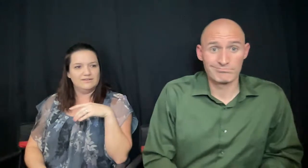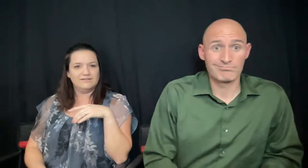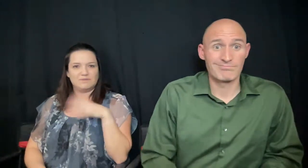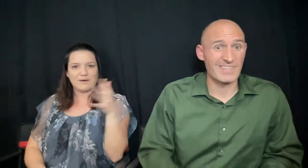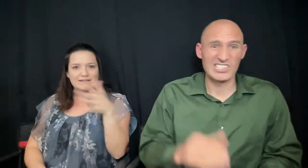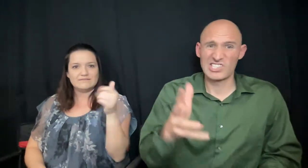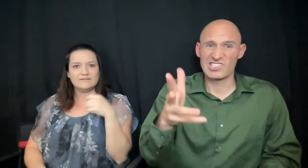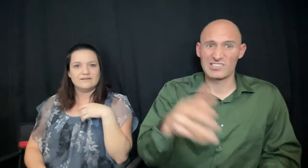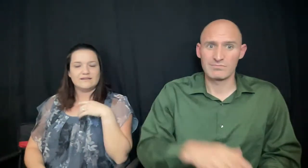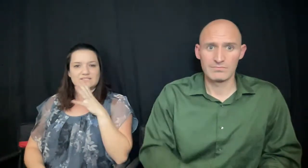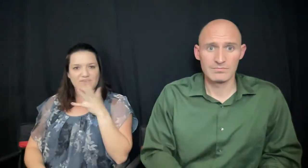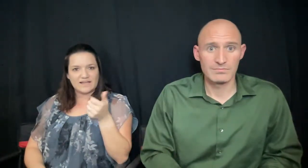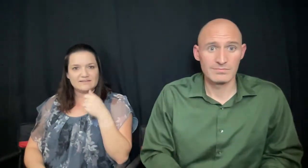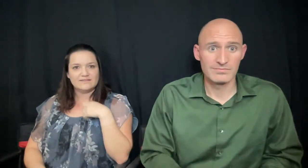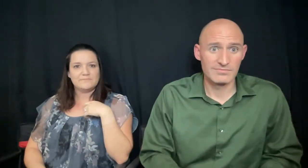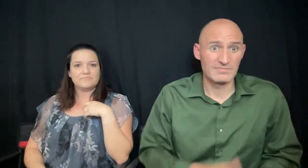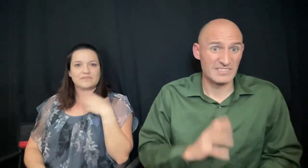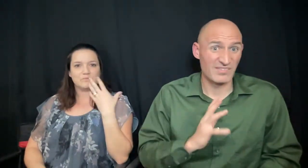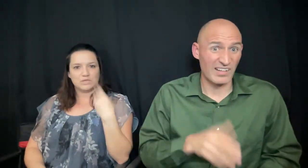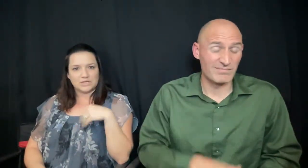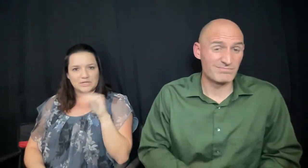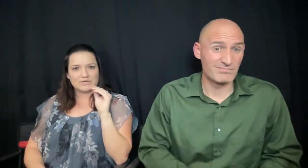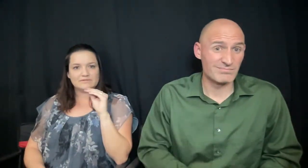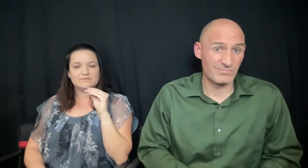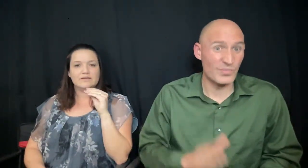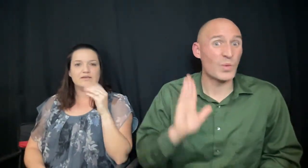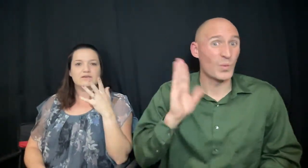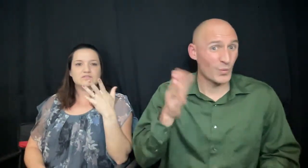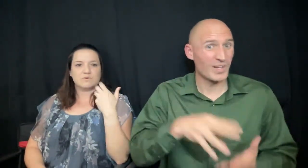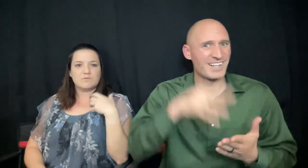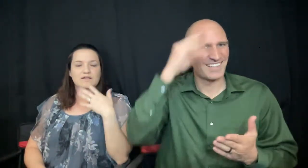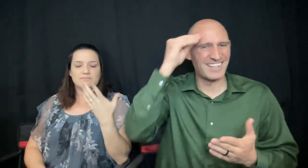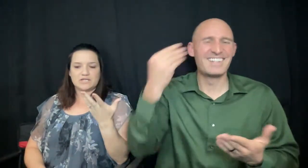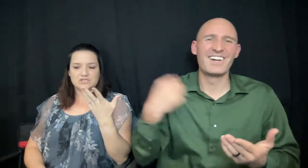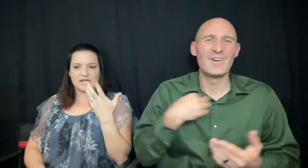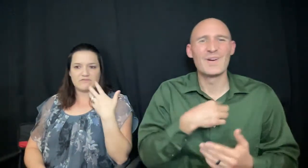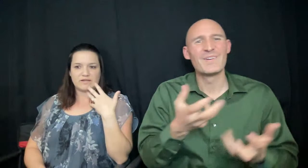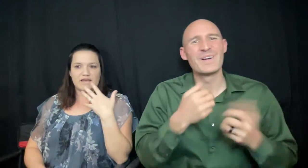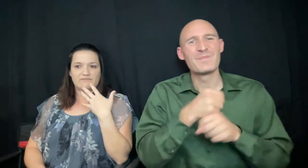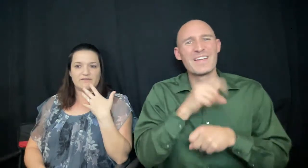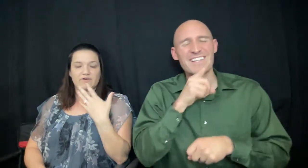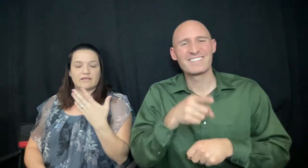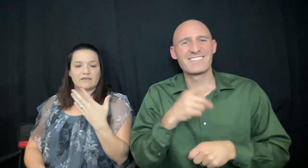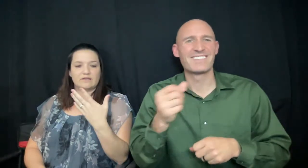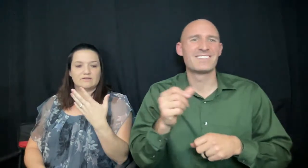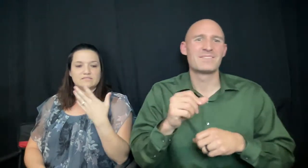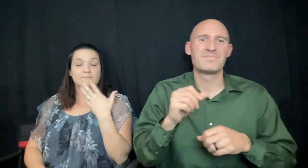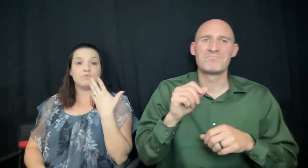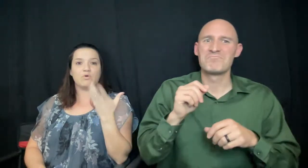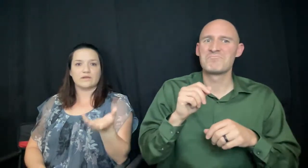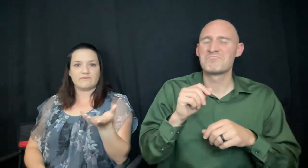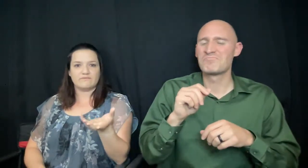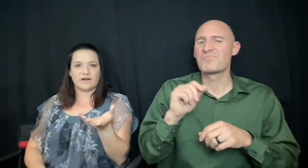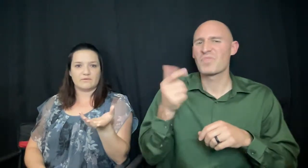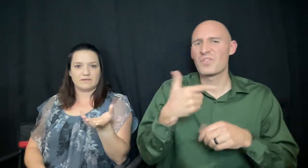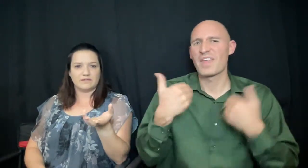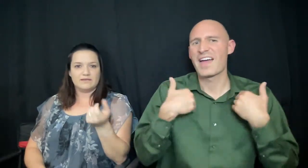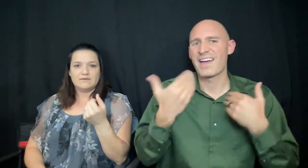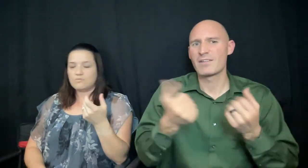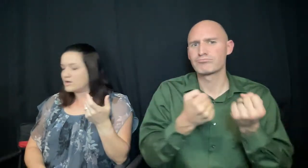be quiet. It's fine. We'll learn. So we wanted to make sure that everybody had a very supportive environment. We're going